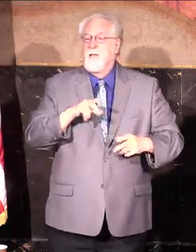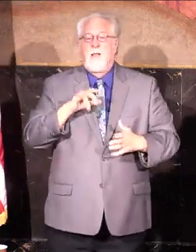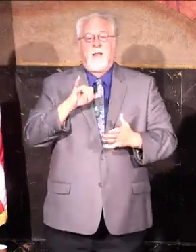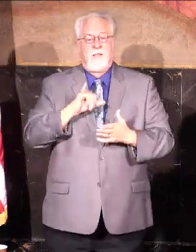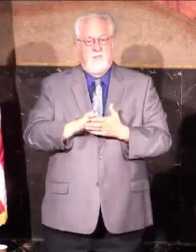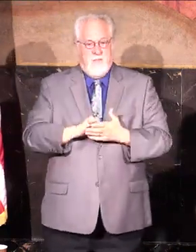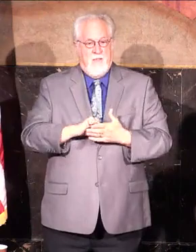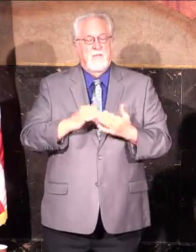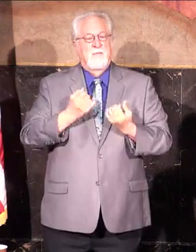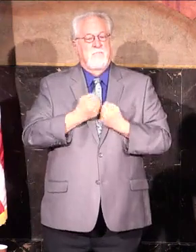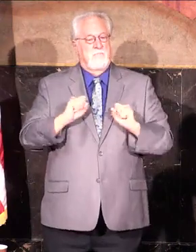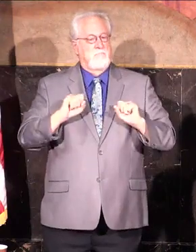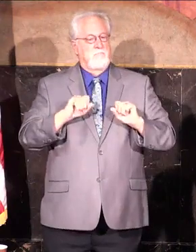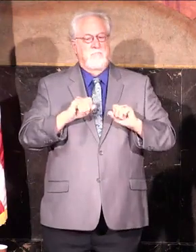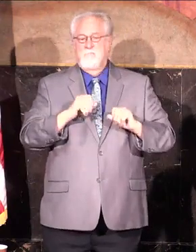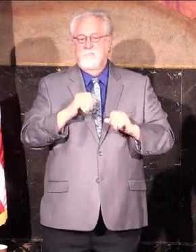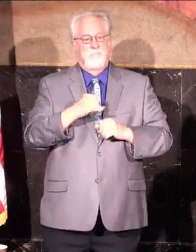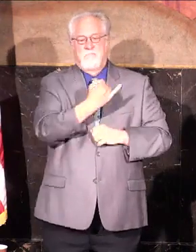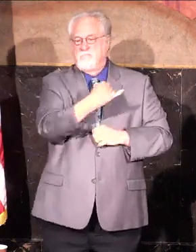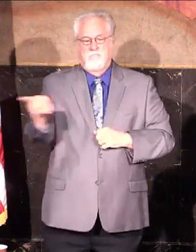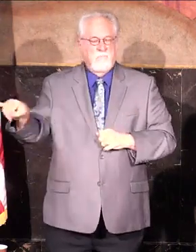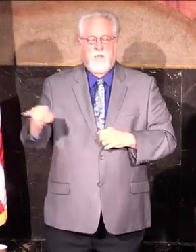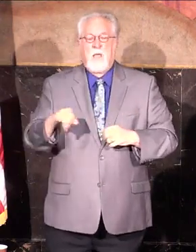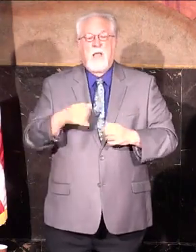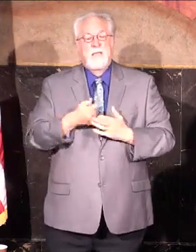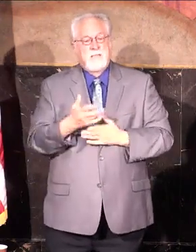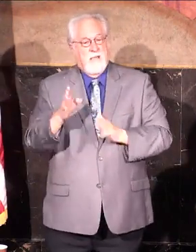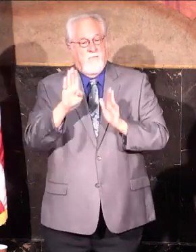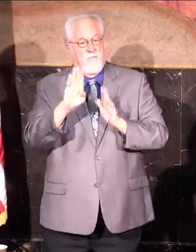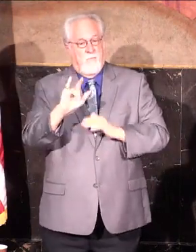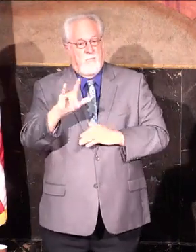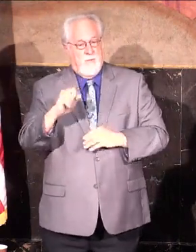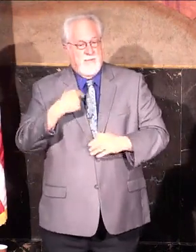was granted in several bills that I signed into law.